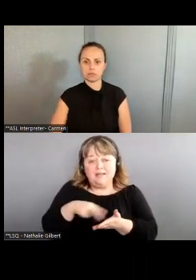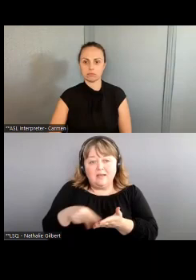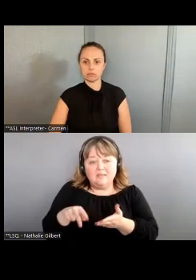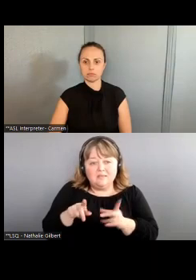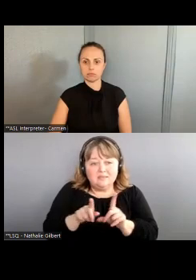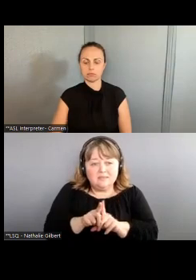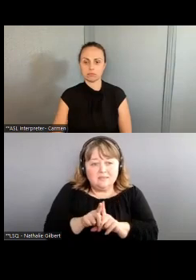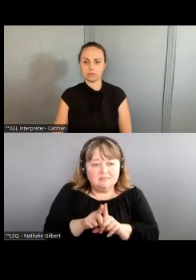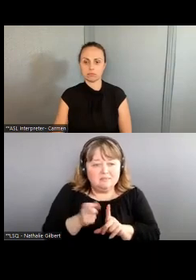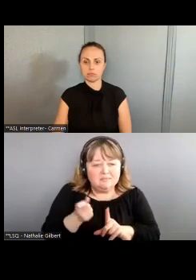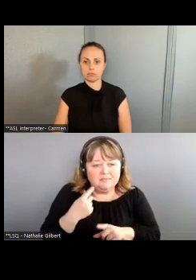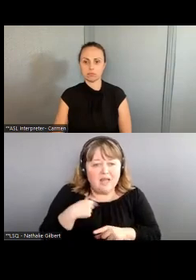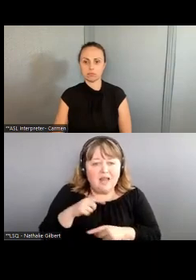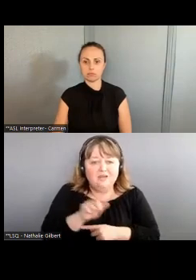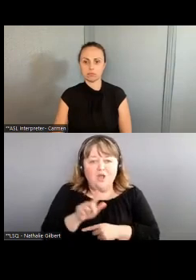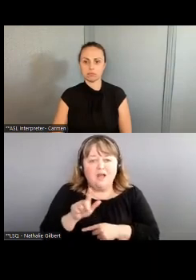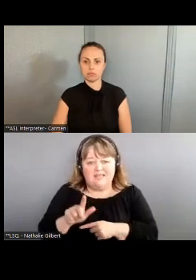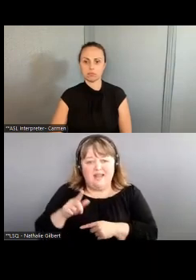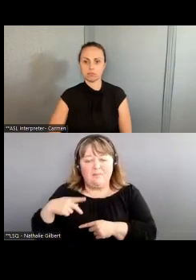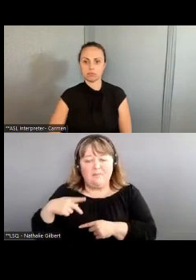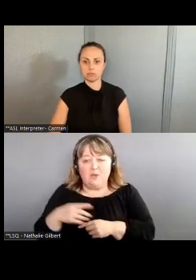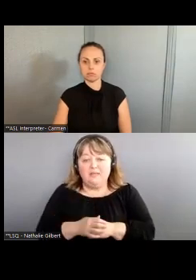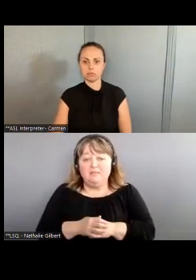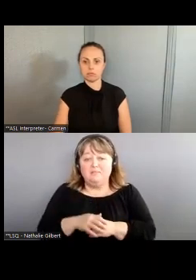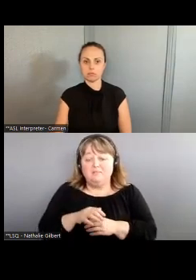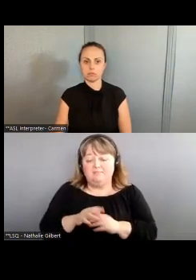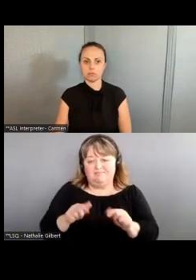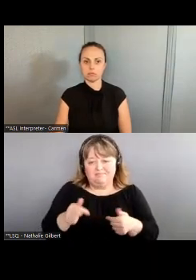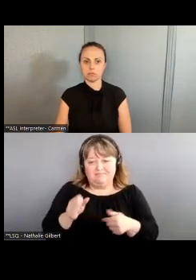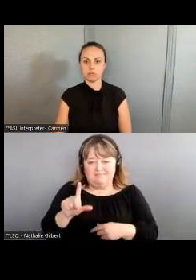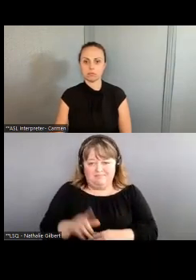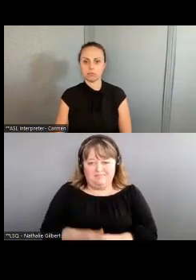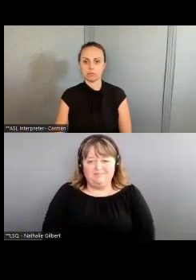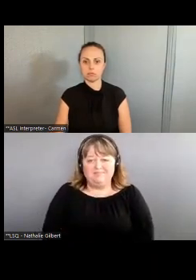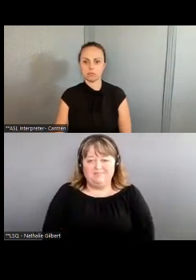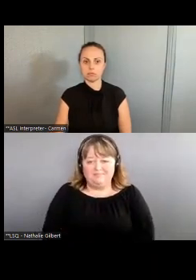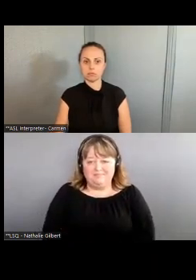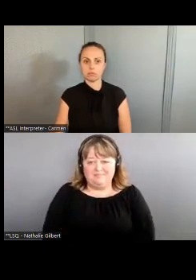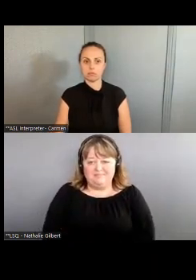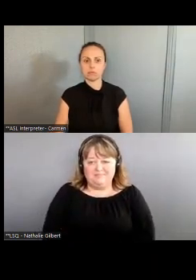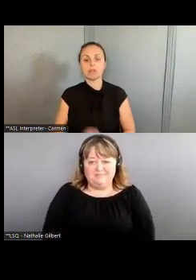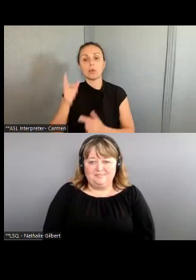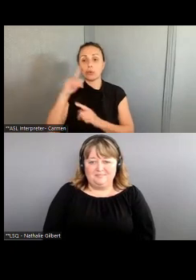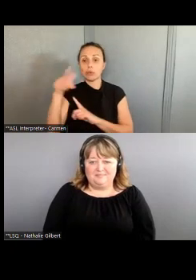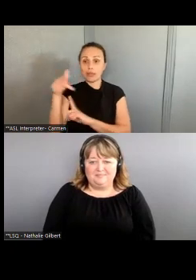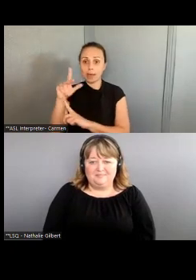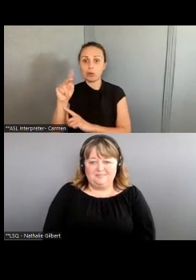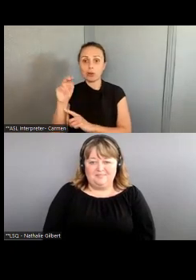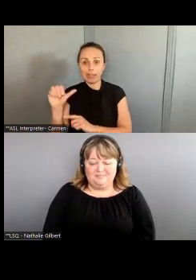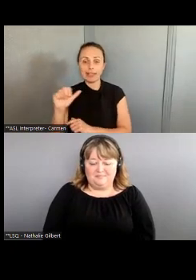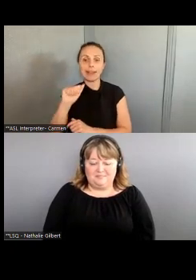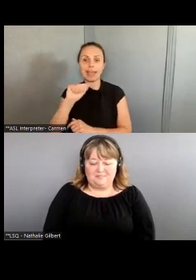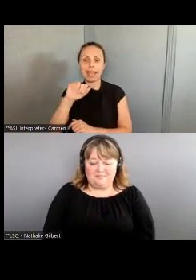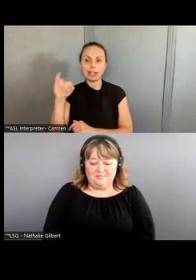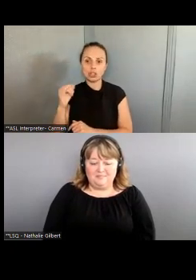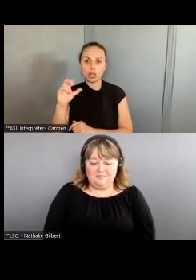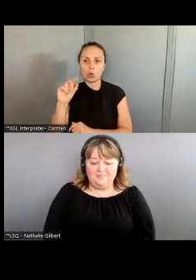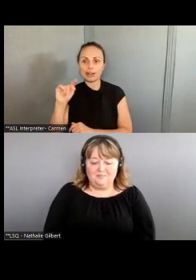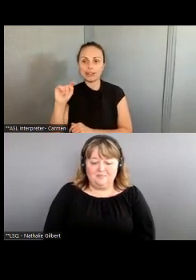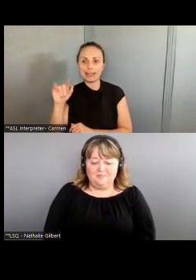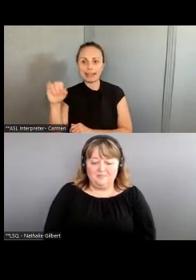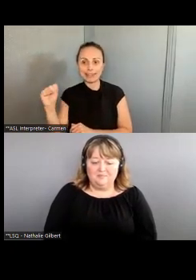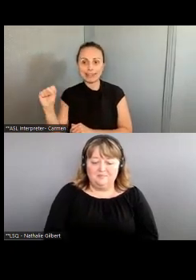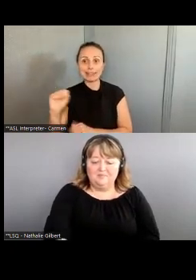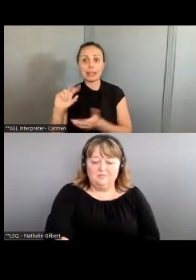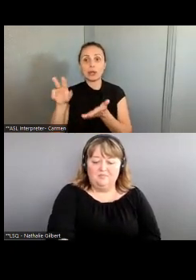It features Luca's words and movement, and it is directed by Kayla Jeanson, with camera work by Kayla and AJ Korkidakis. La musique